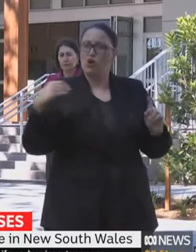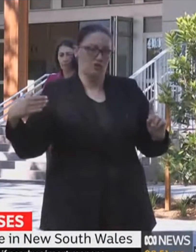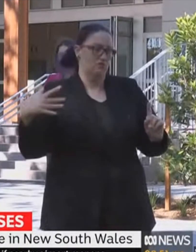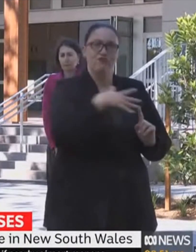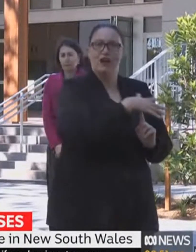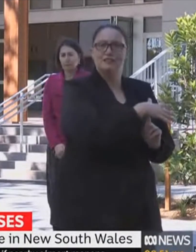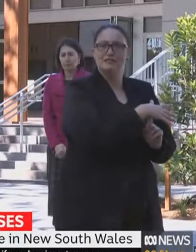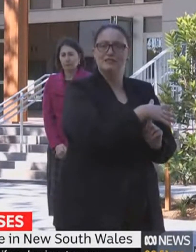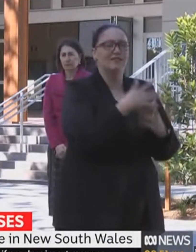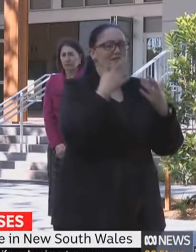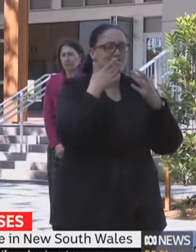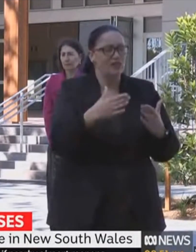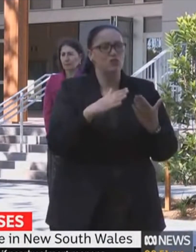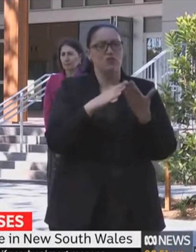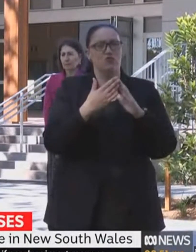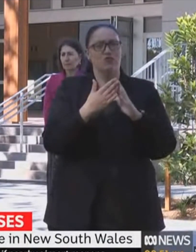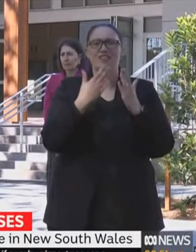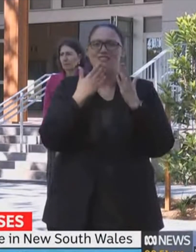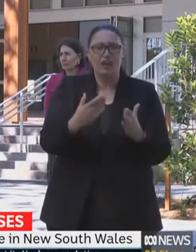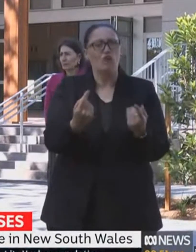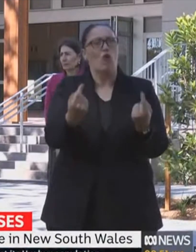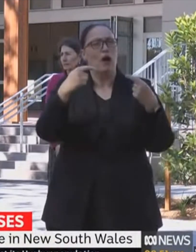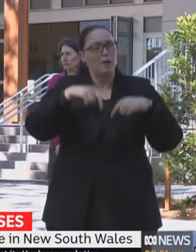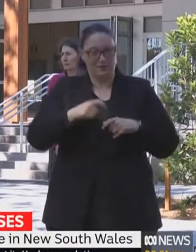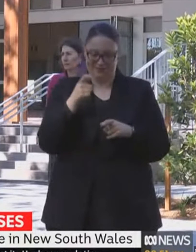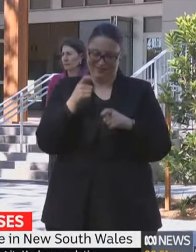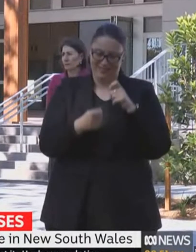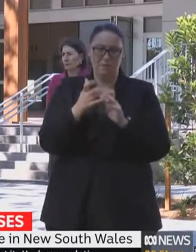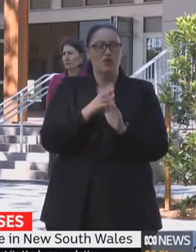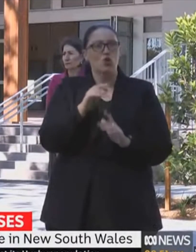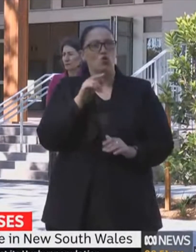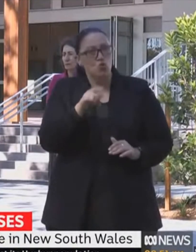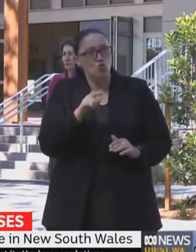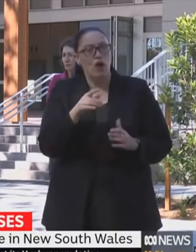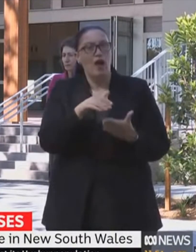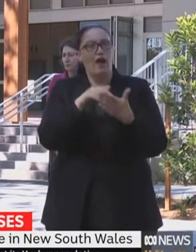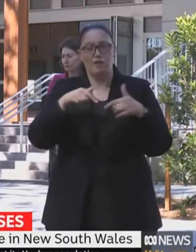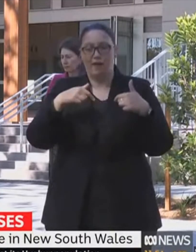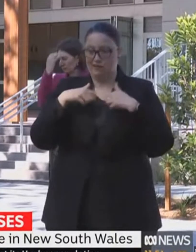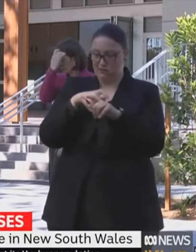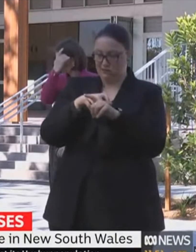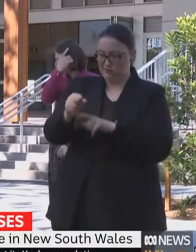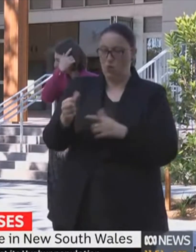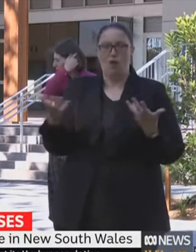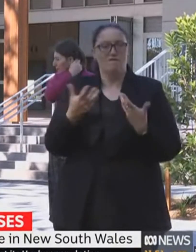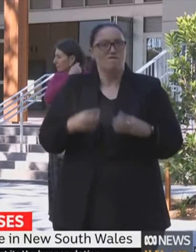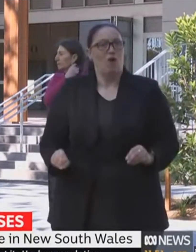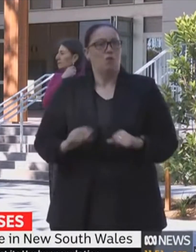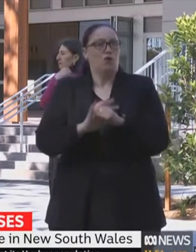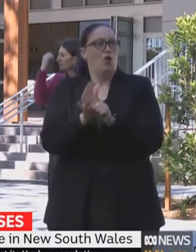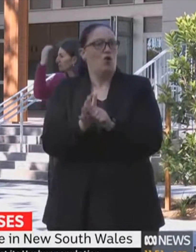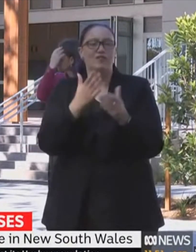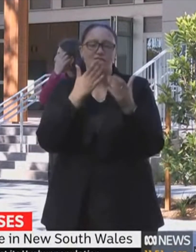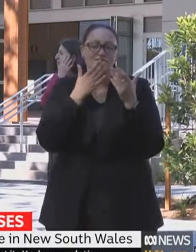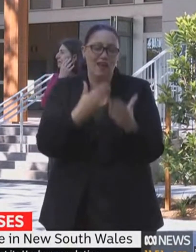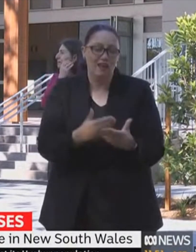again for coming forward. Their actions have allowed us to identify these cases, and I urge the community over the next